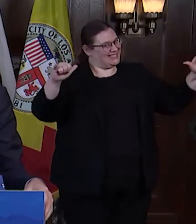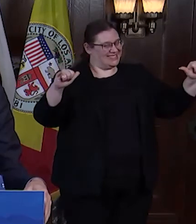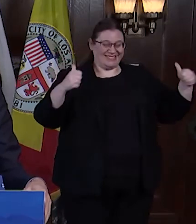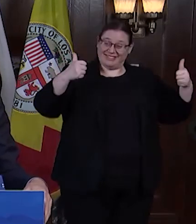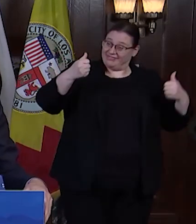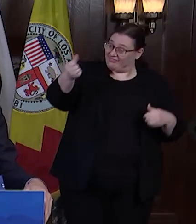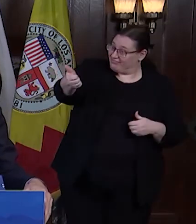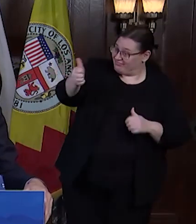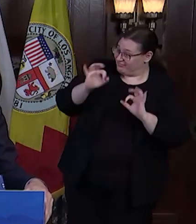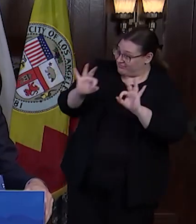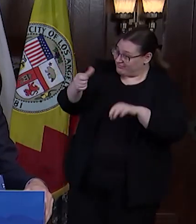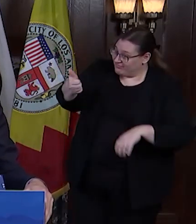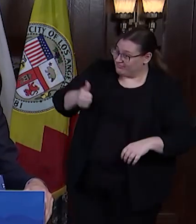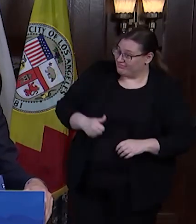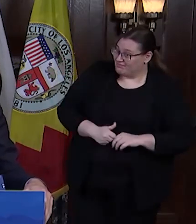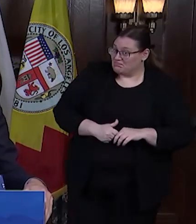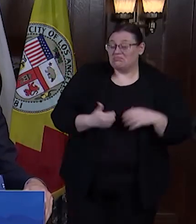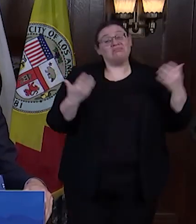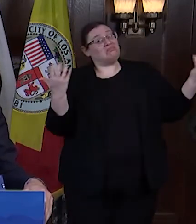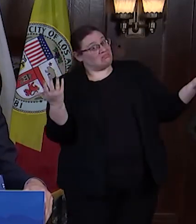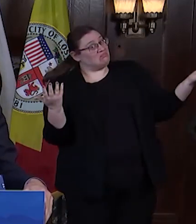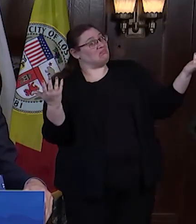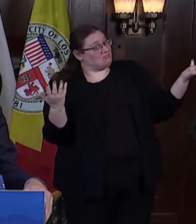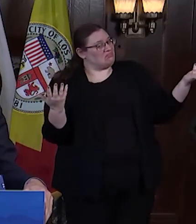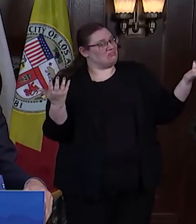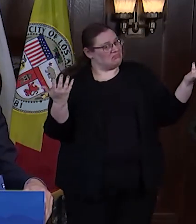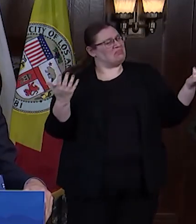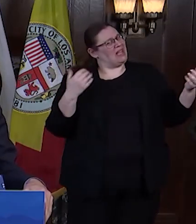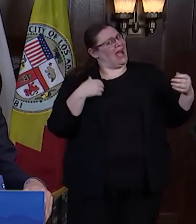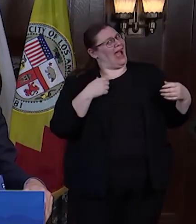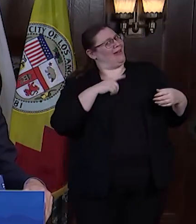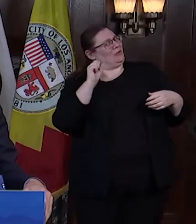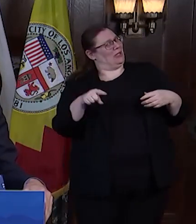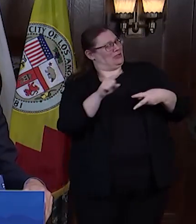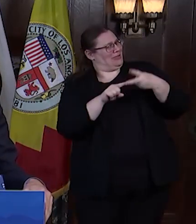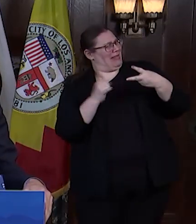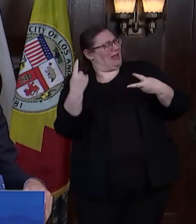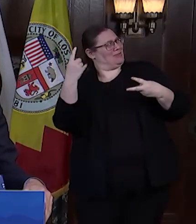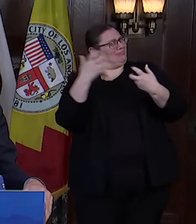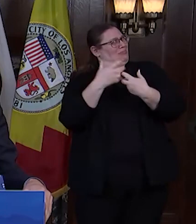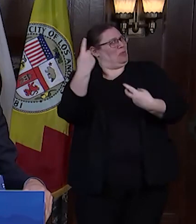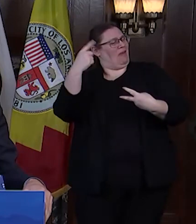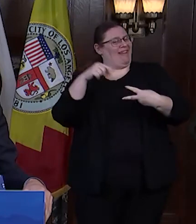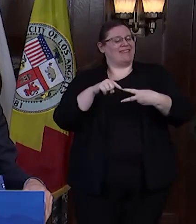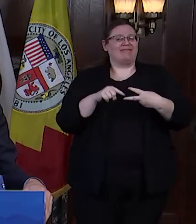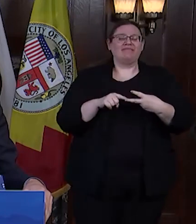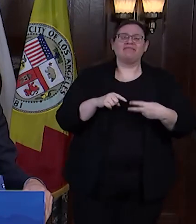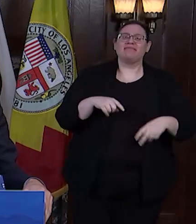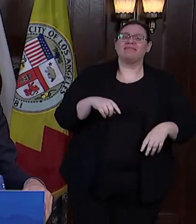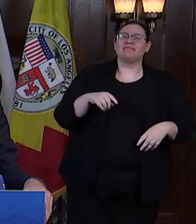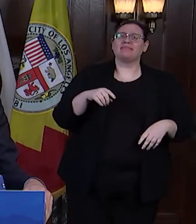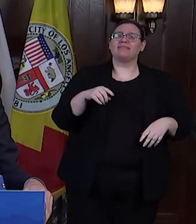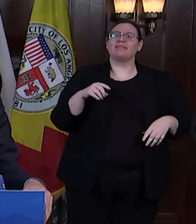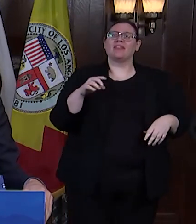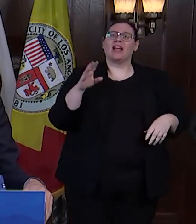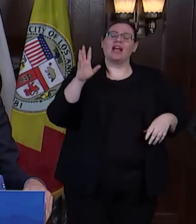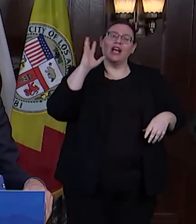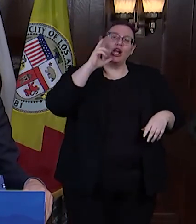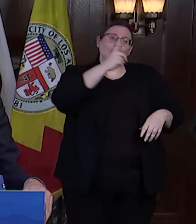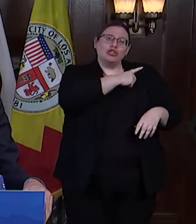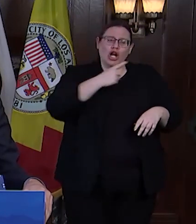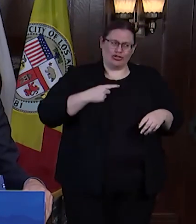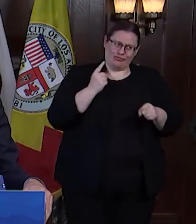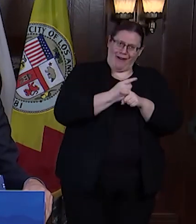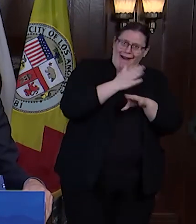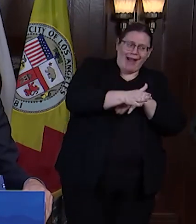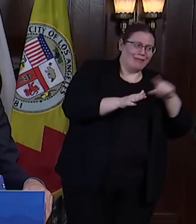Yourself? Yeah, well, that's one of my 2 questions. Sure. Light of the Dodgers on the heels of the